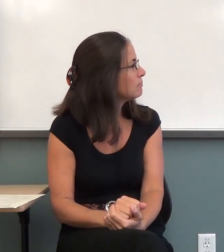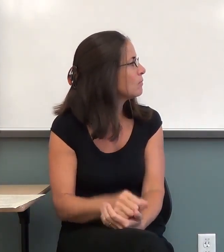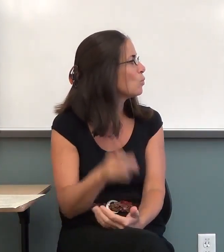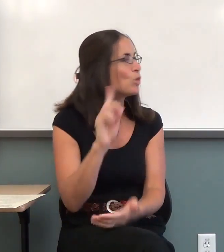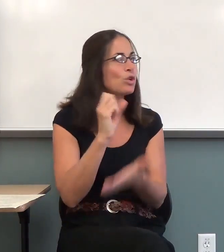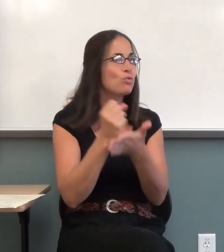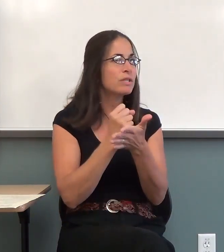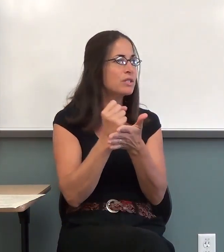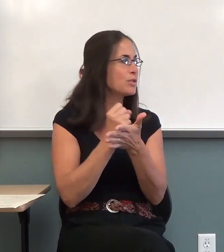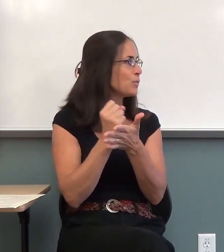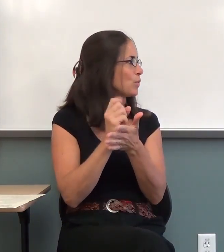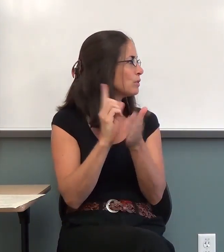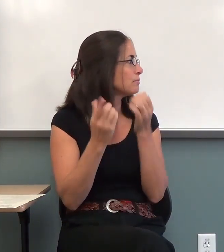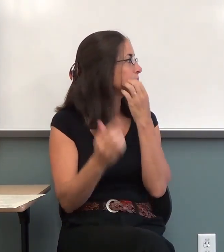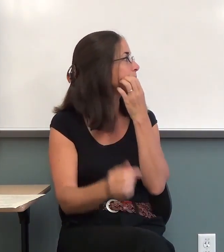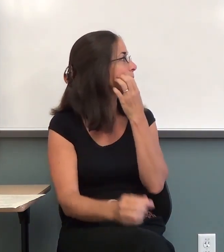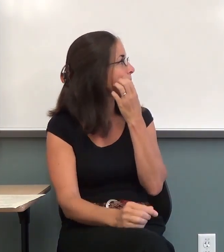Go. Okay.